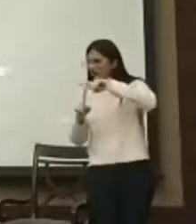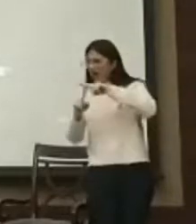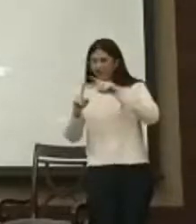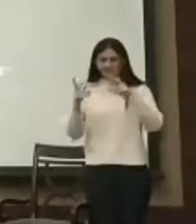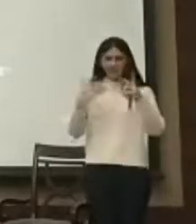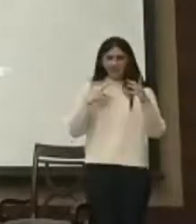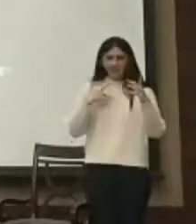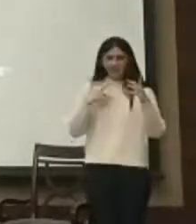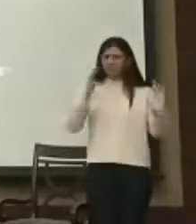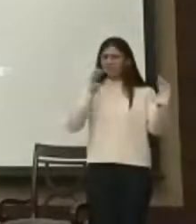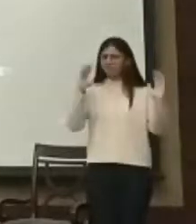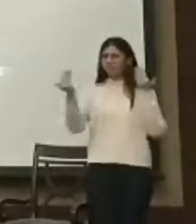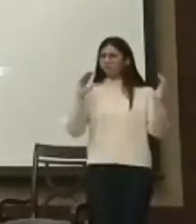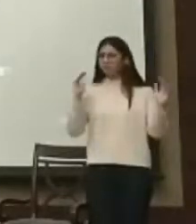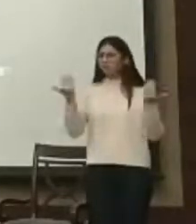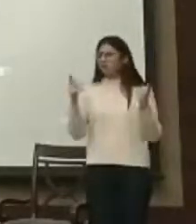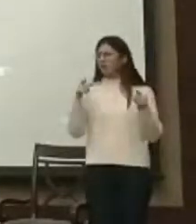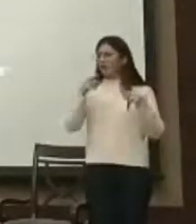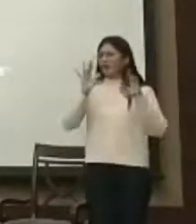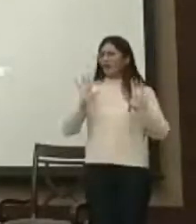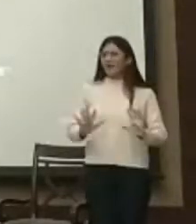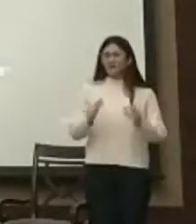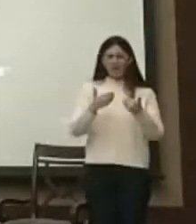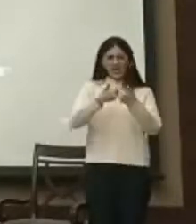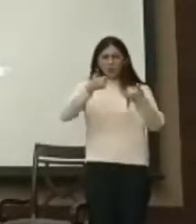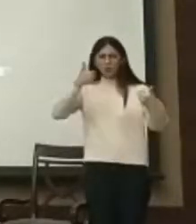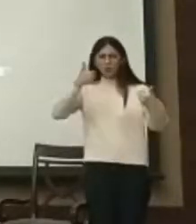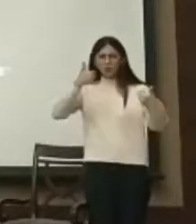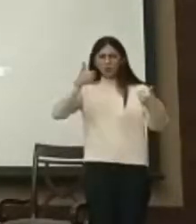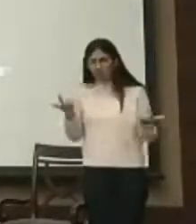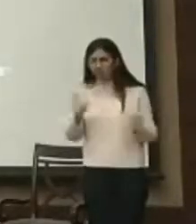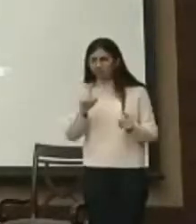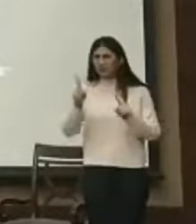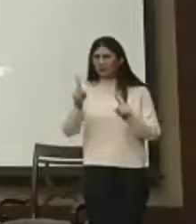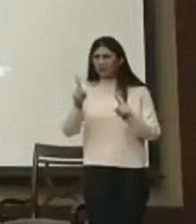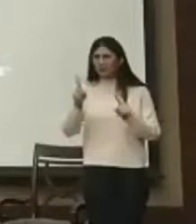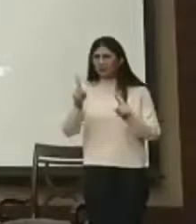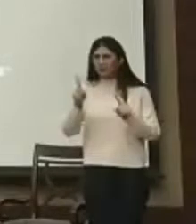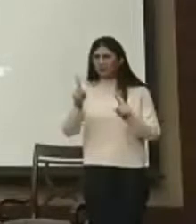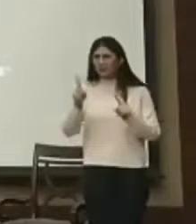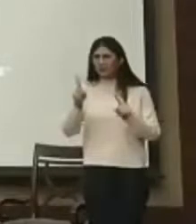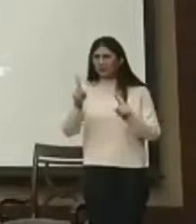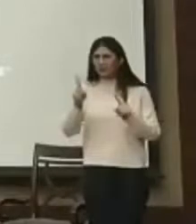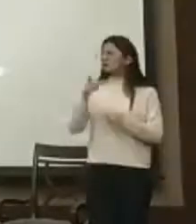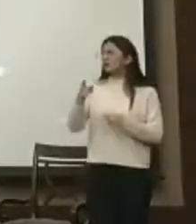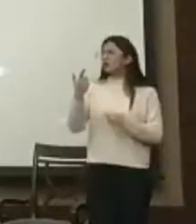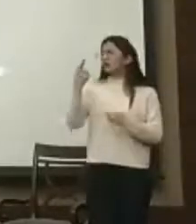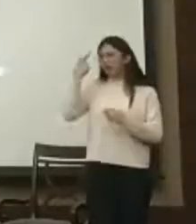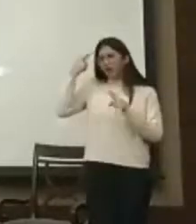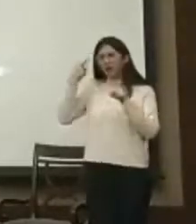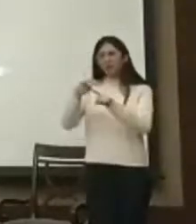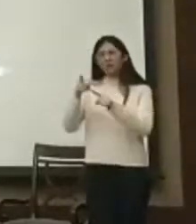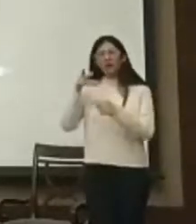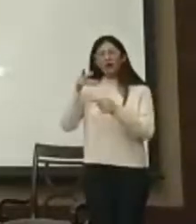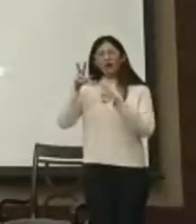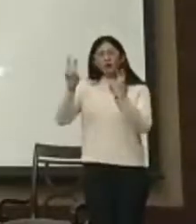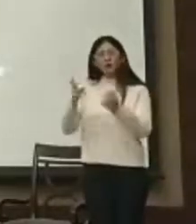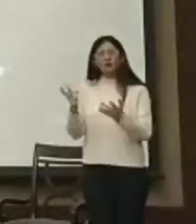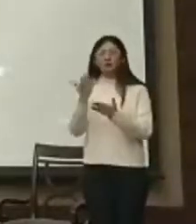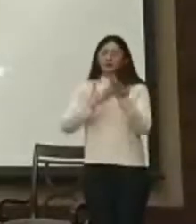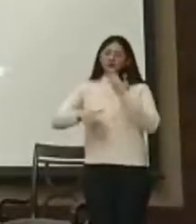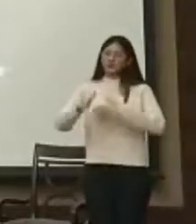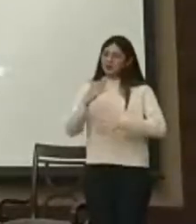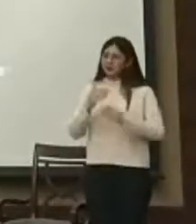Convention includes exclusion or restriction on the basis of disability and manifests in many